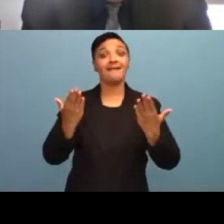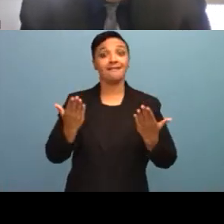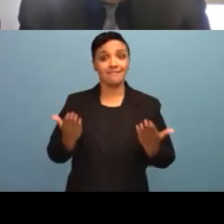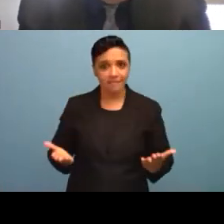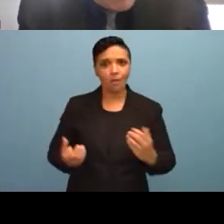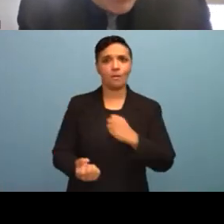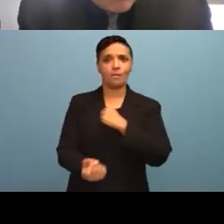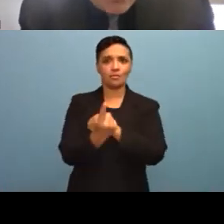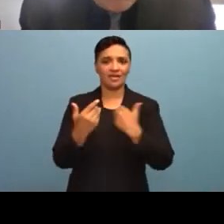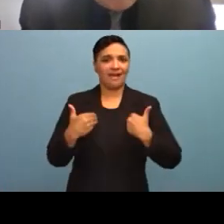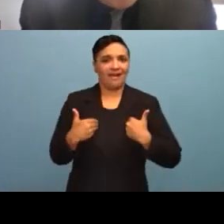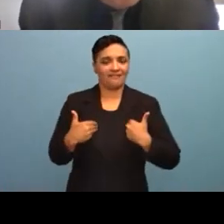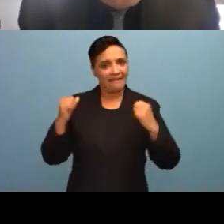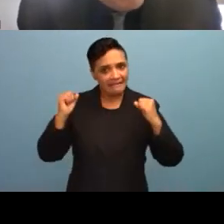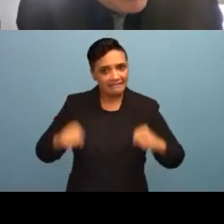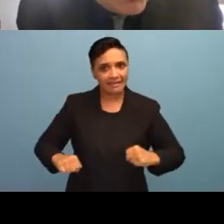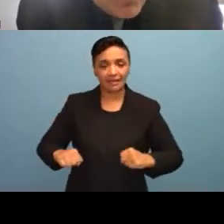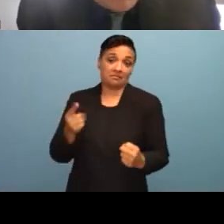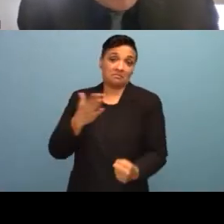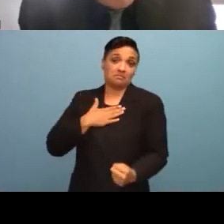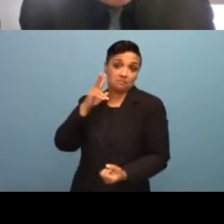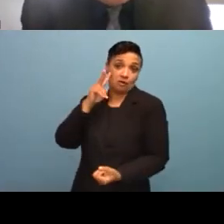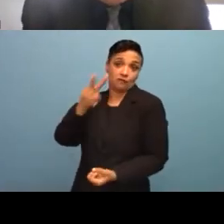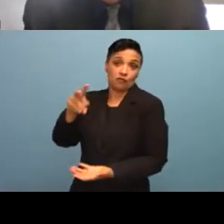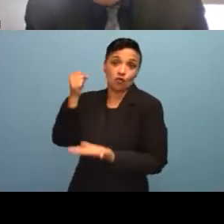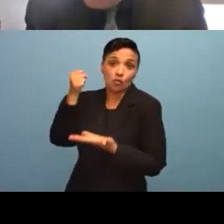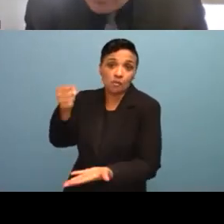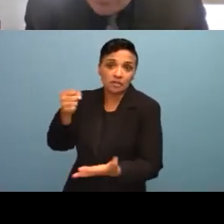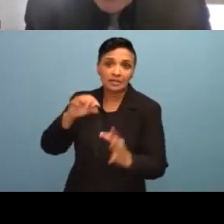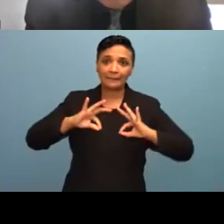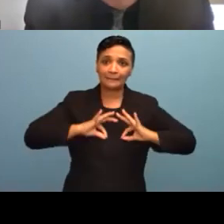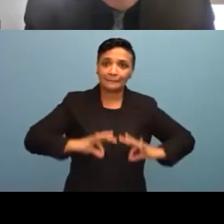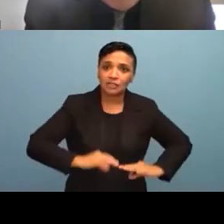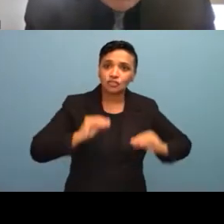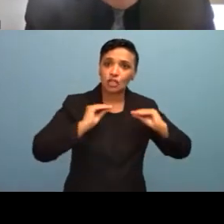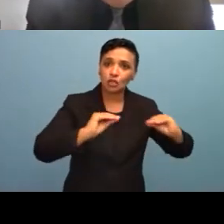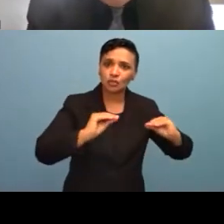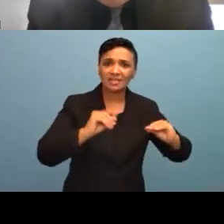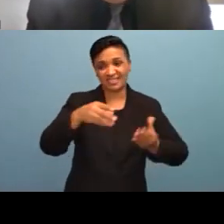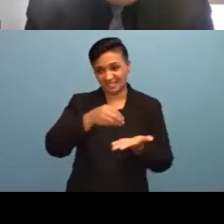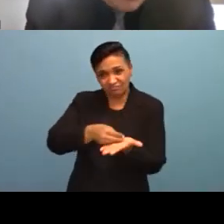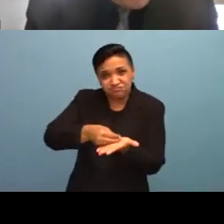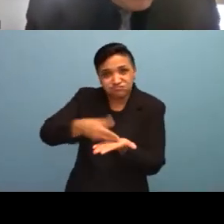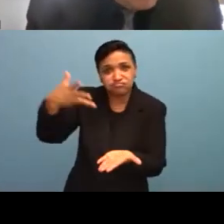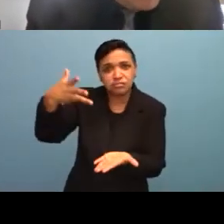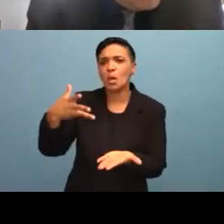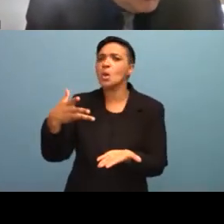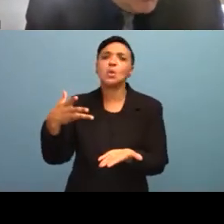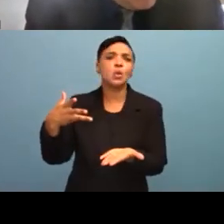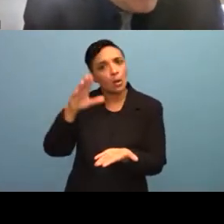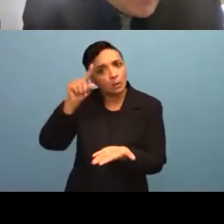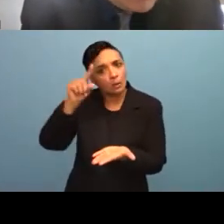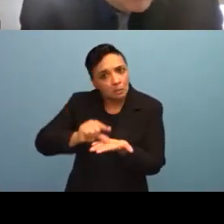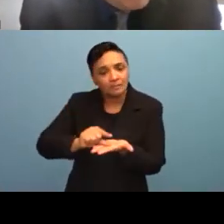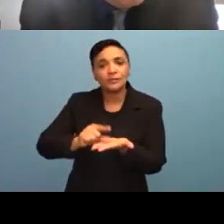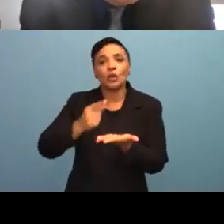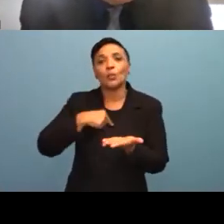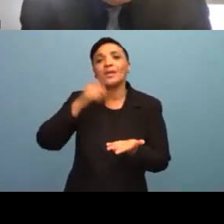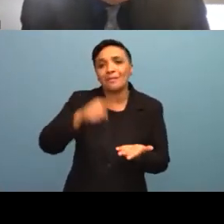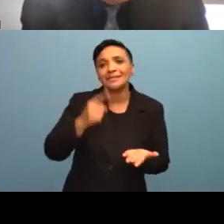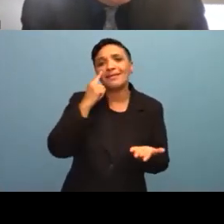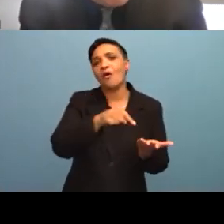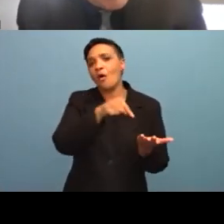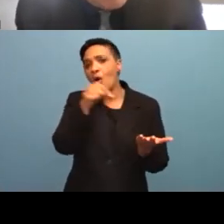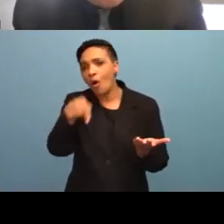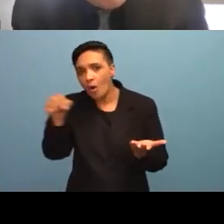Again, from a budget point of view, from a Ministry of Education, it is not very expensive. That's not the only thing we need to do. We need to do other things for